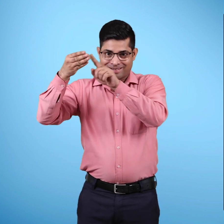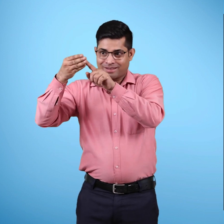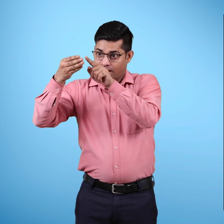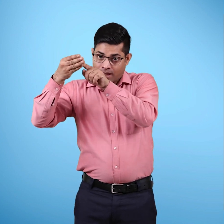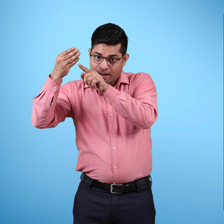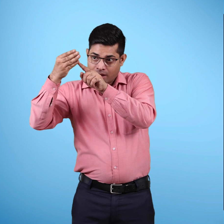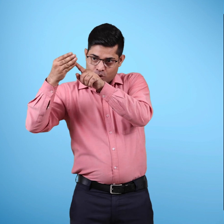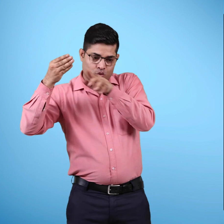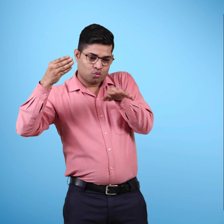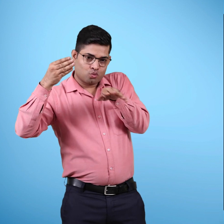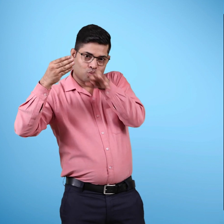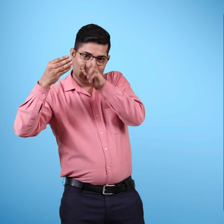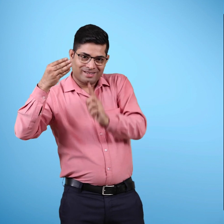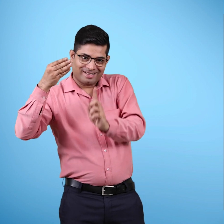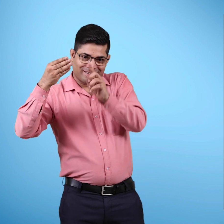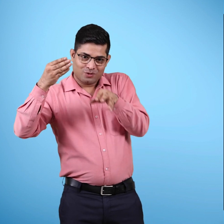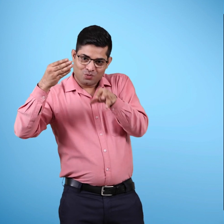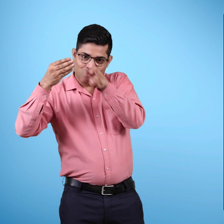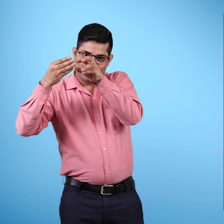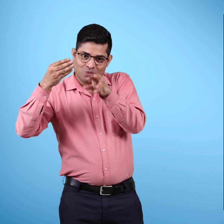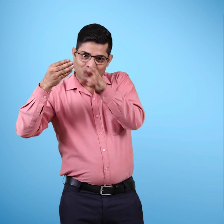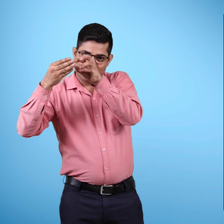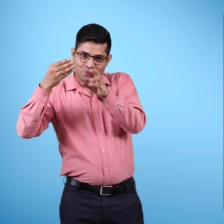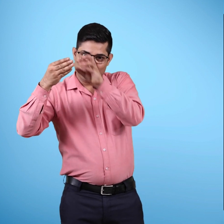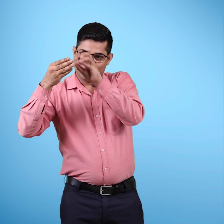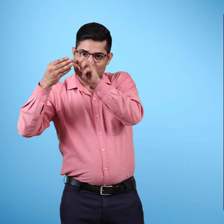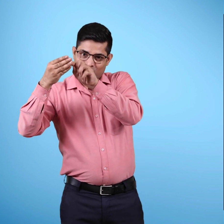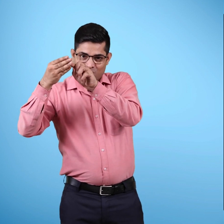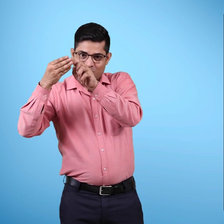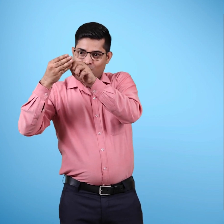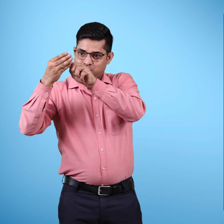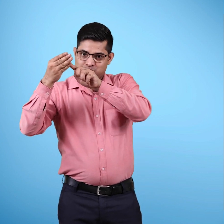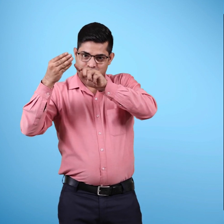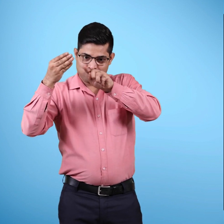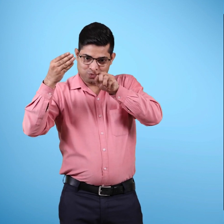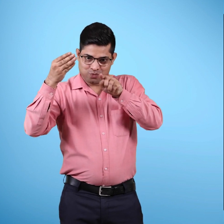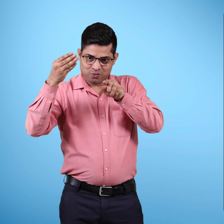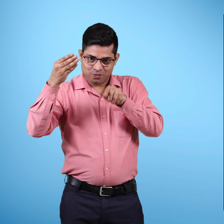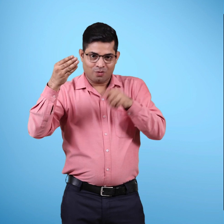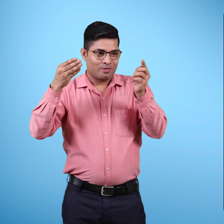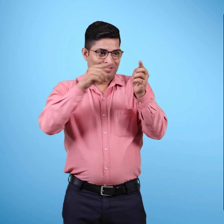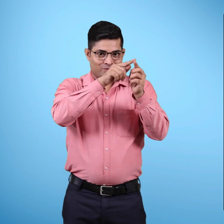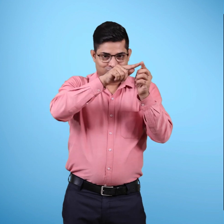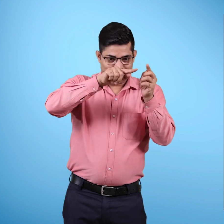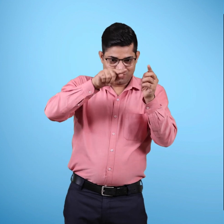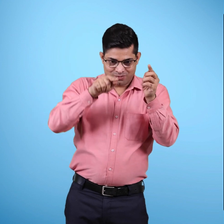The leaves prepare food. This food travels through the stem and is stored in different parts of plant.